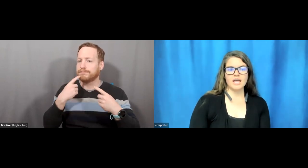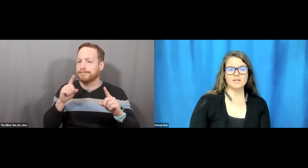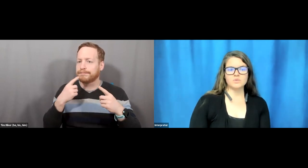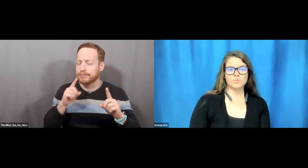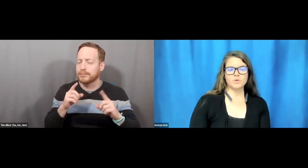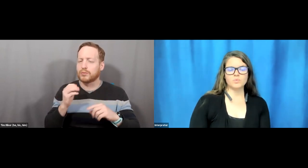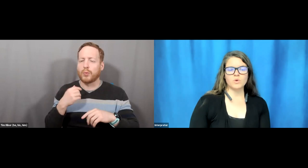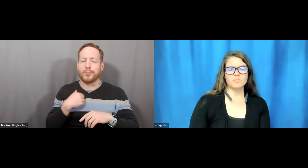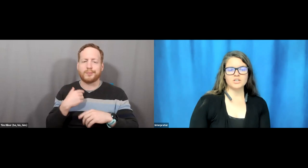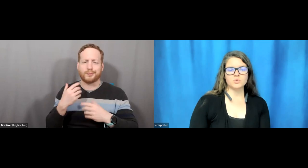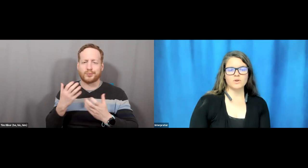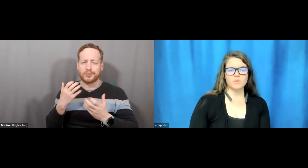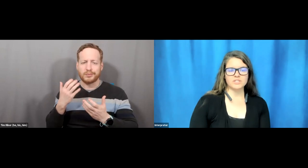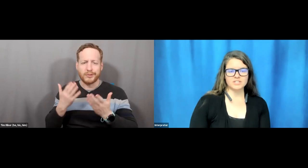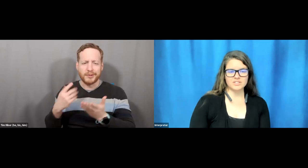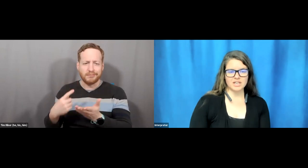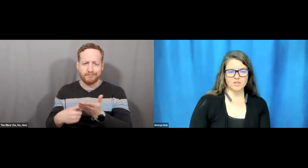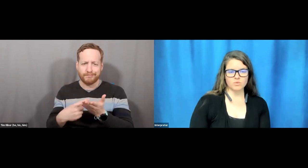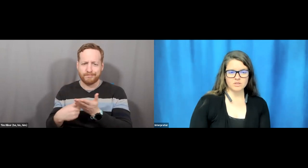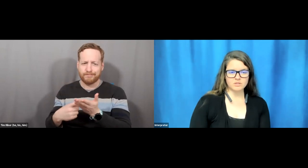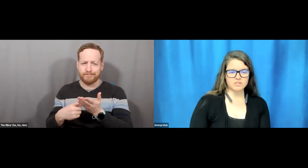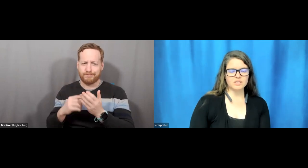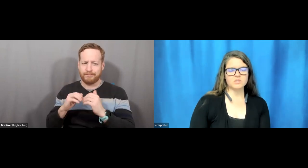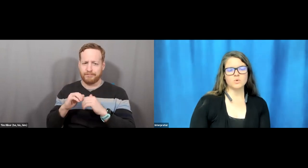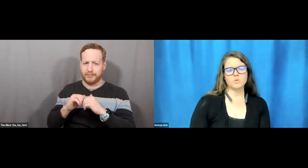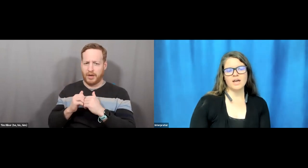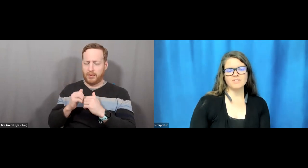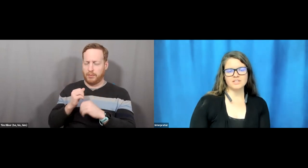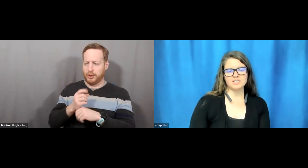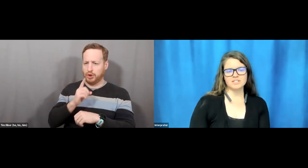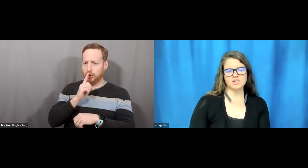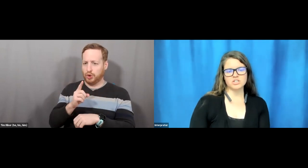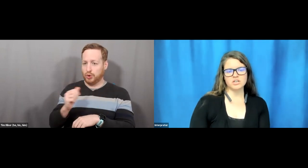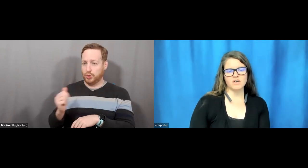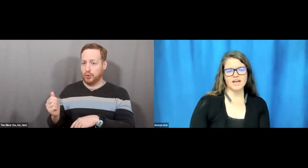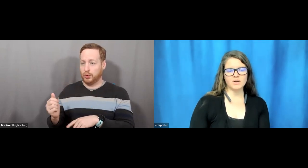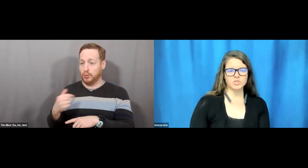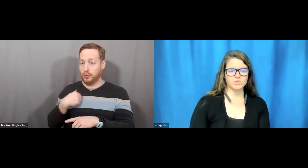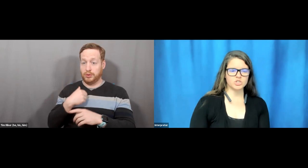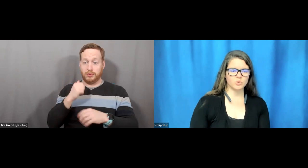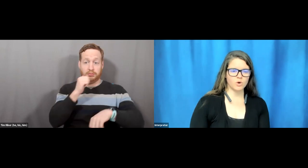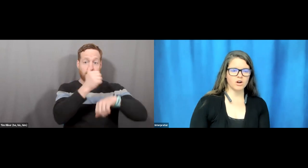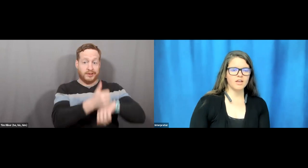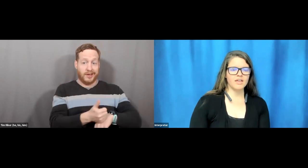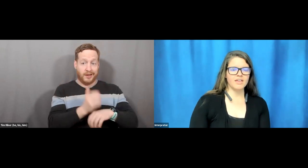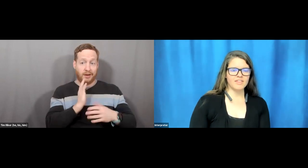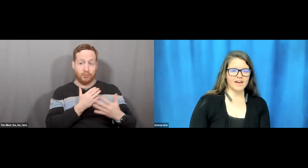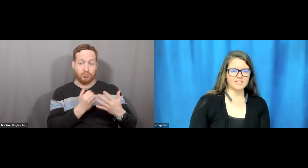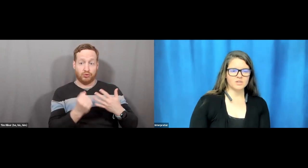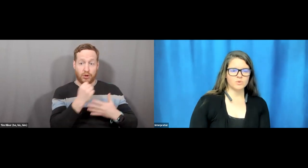And we want to make sure that we're still seeing the results. And so having this discussion of how to ensure that with